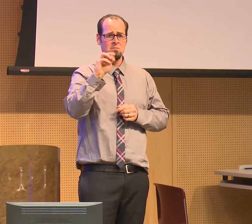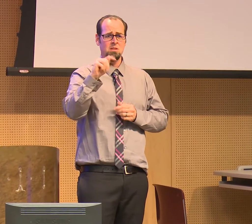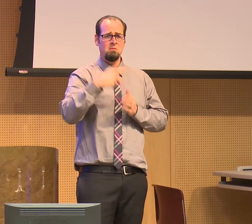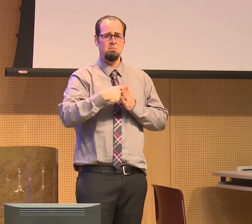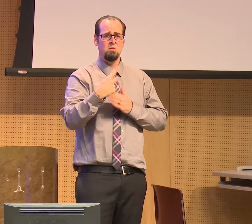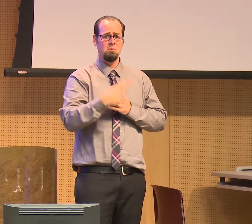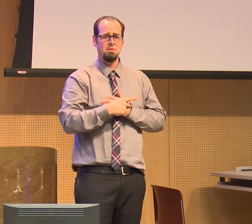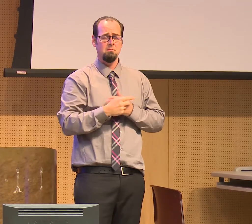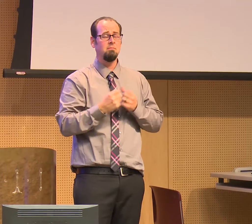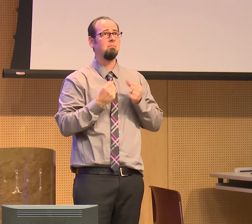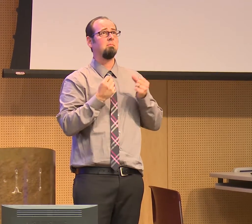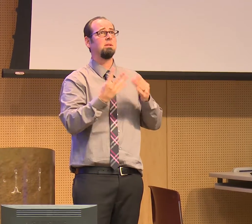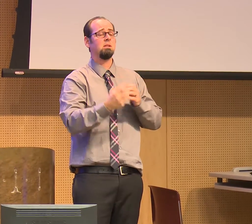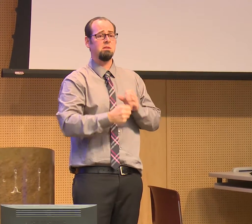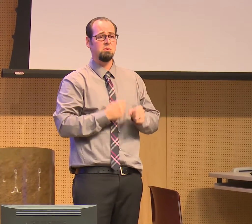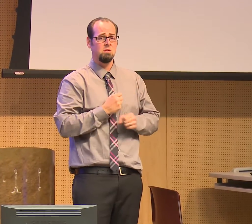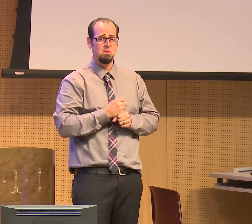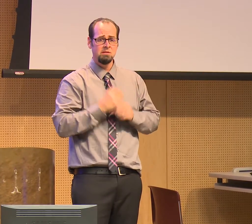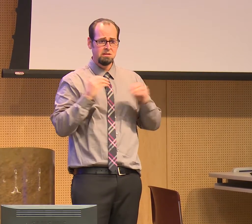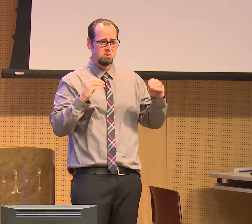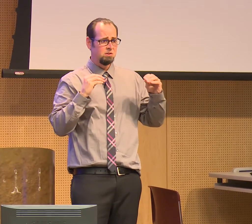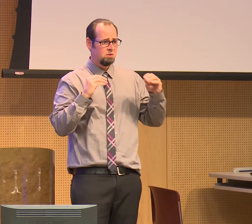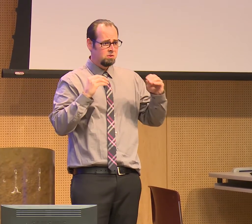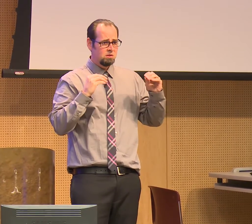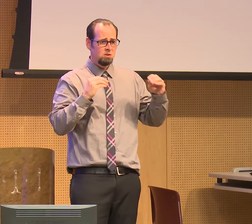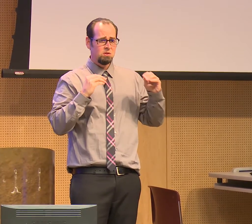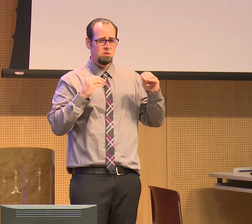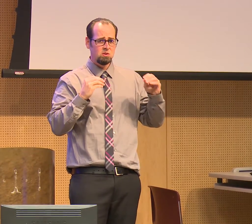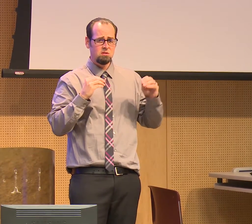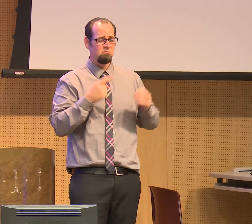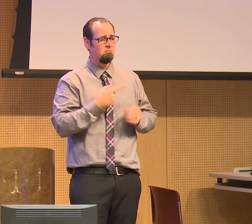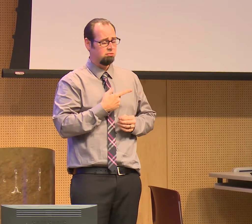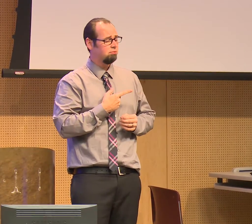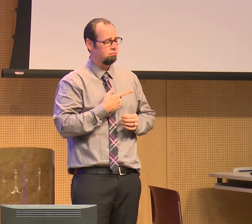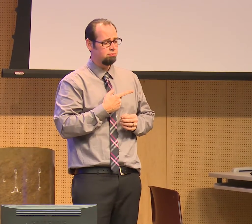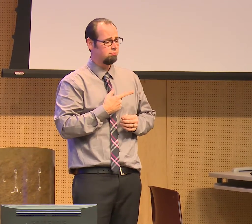He'd been here many years in the CIMT program.